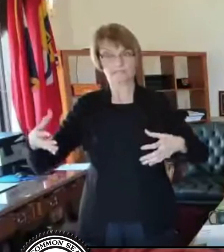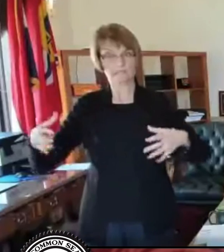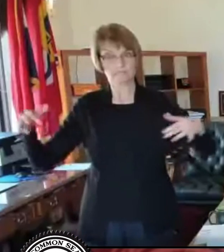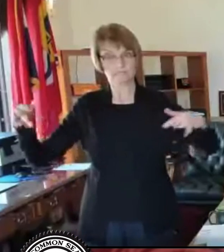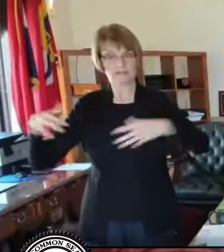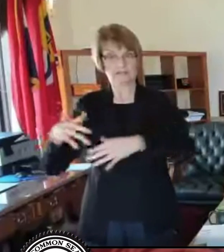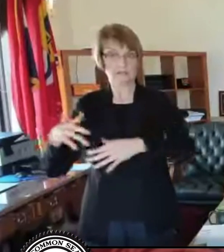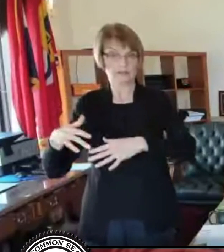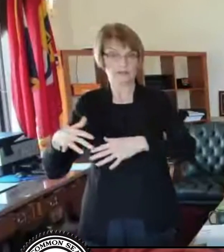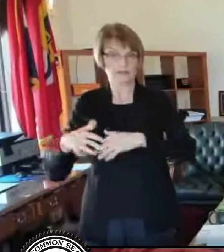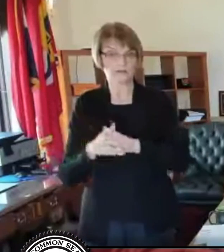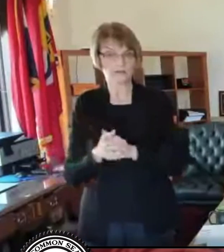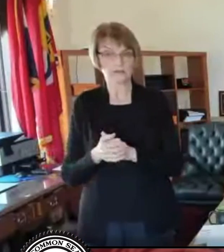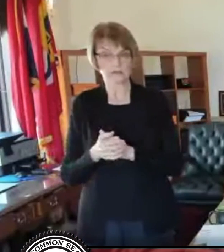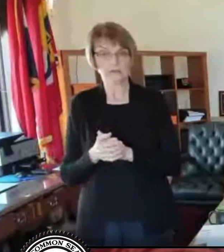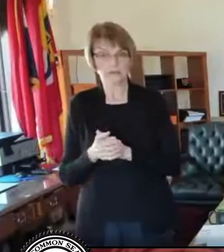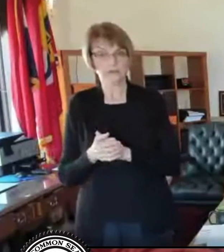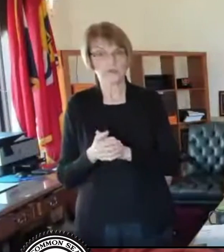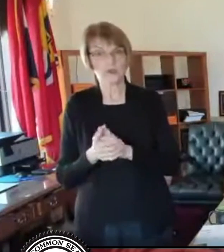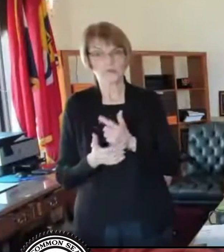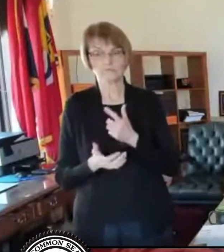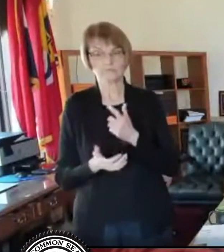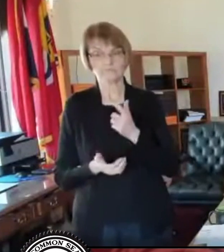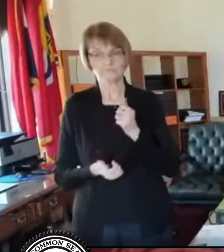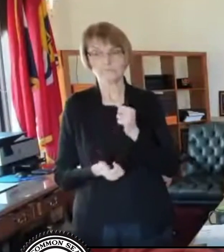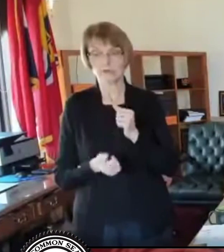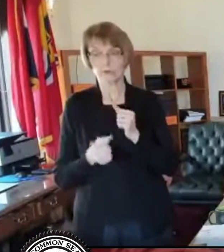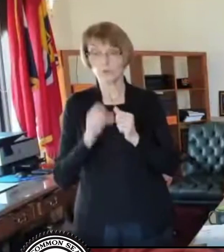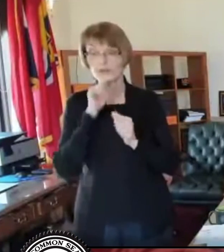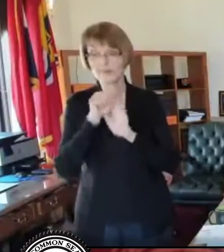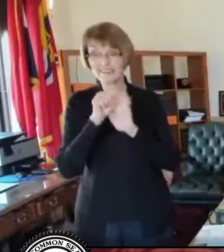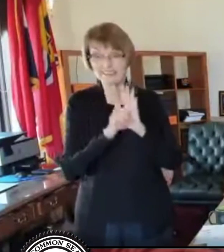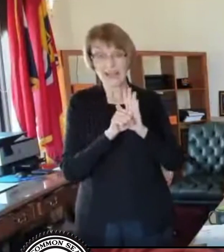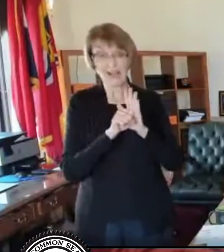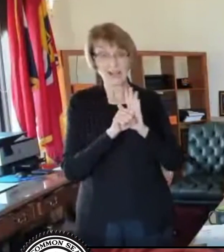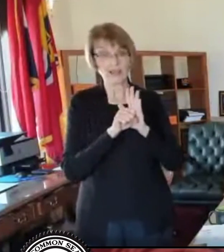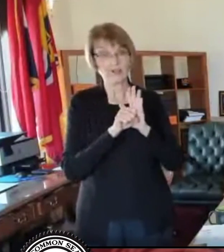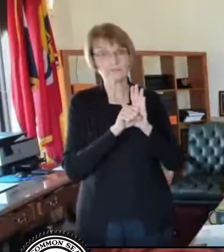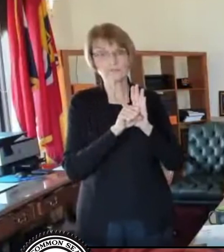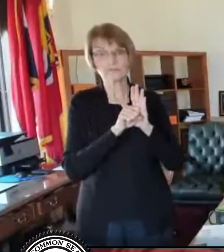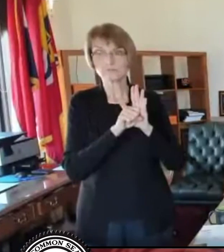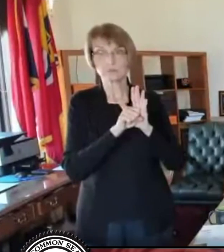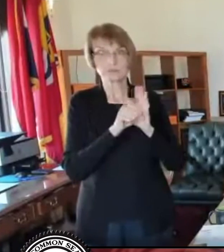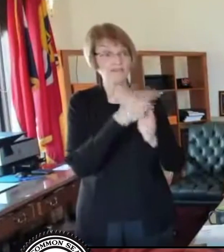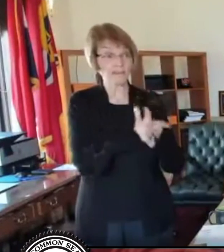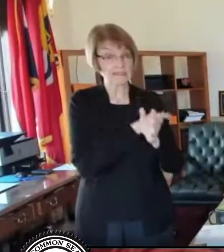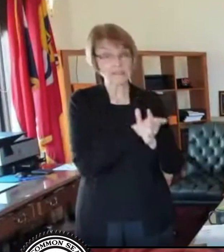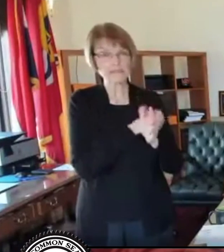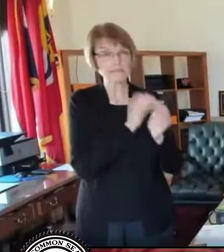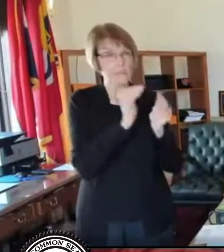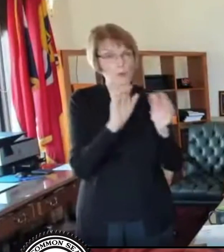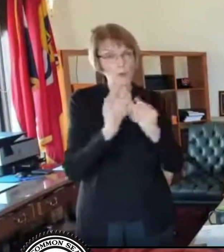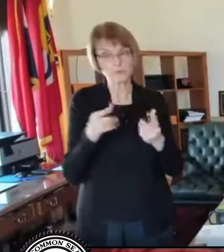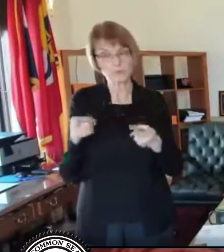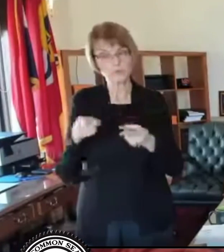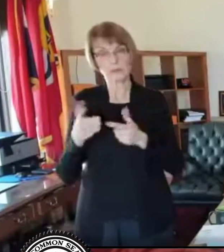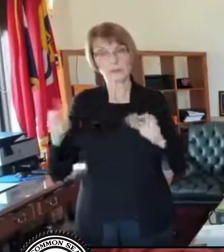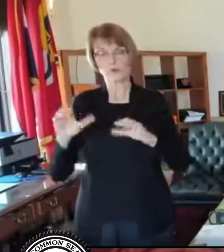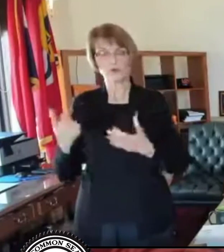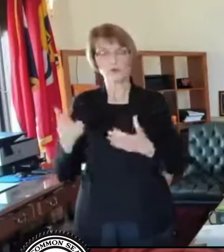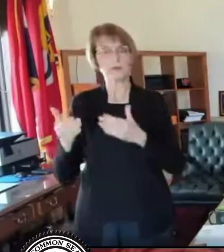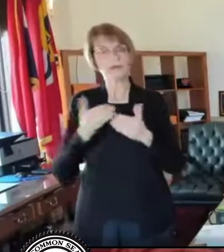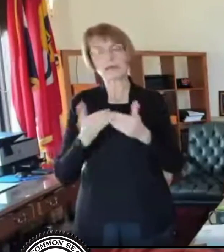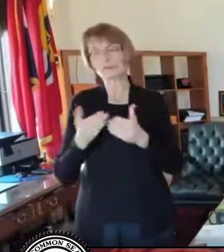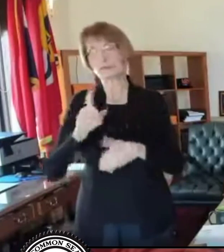than most of the rest of the events that you see around the state. It's not the location that is important here, whether it's